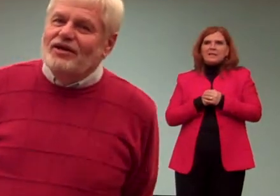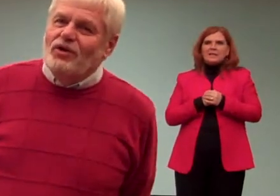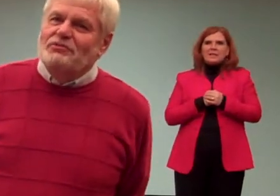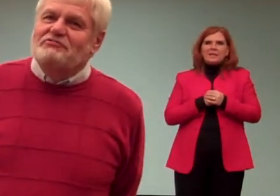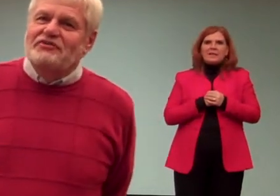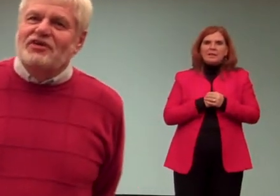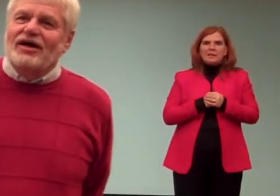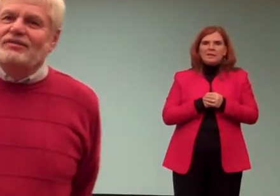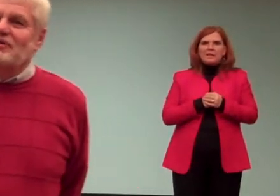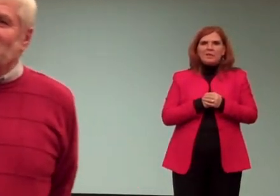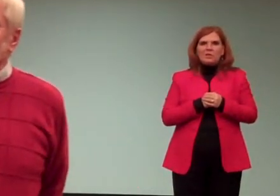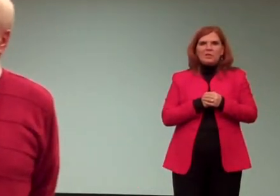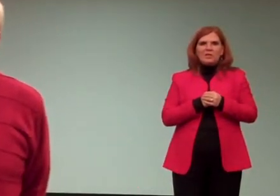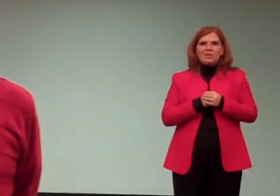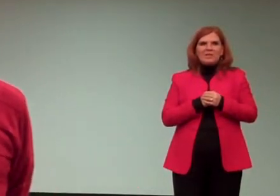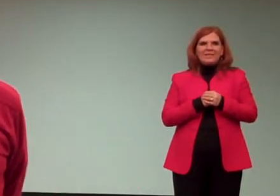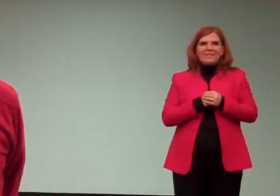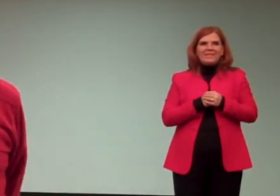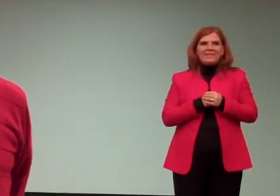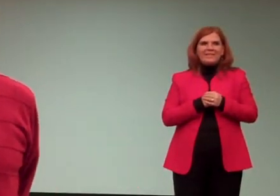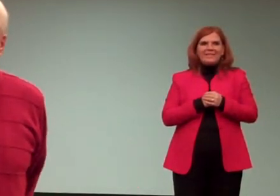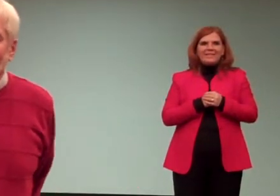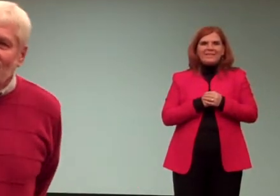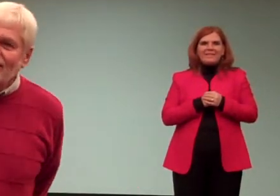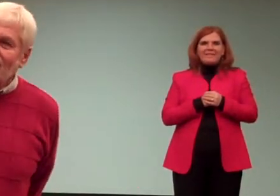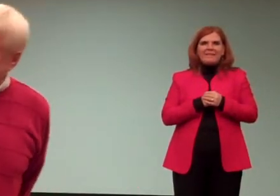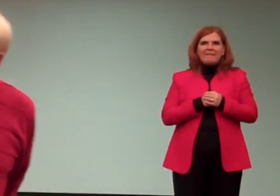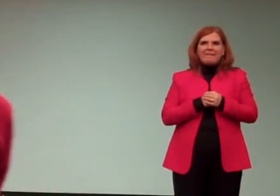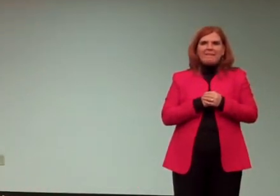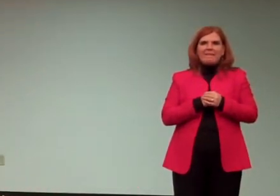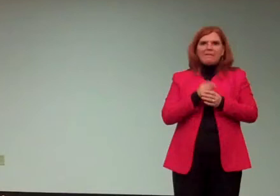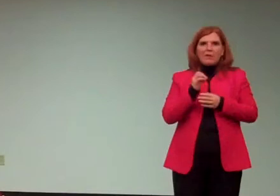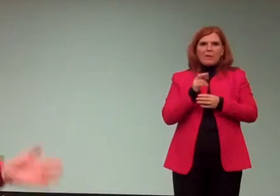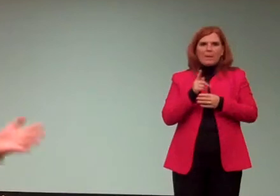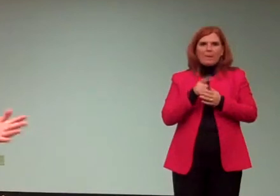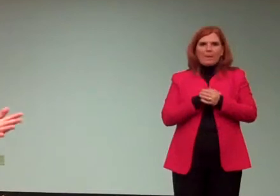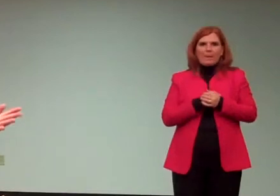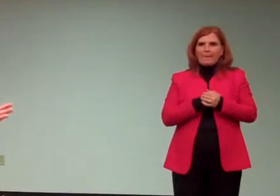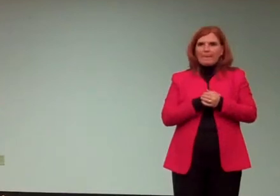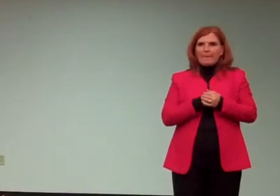You can get away with 50, hon, but you're not going to get away with that 40. Okay.